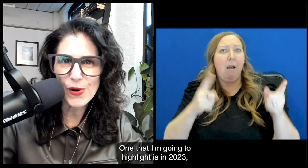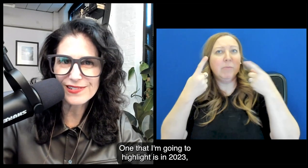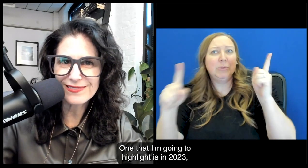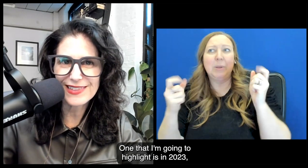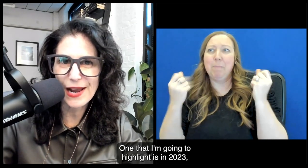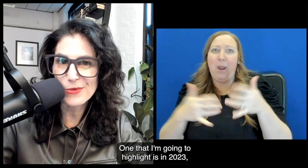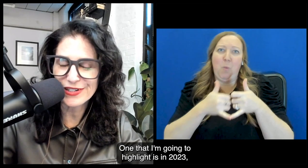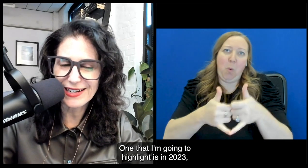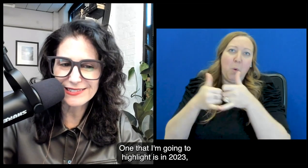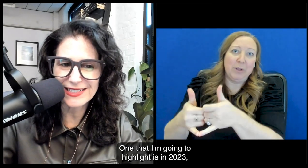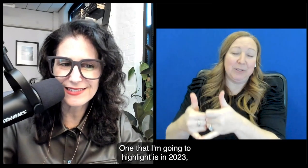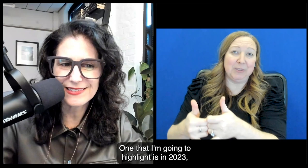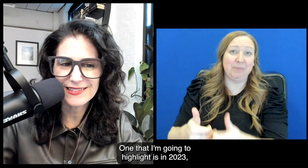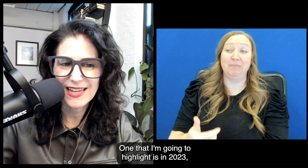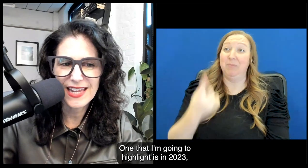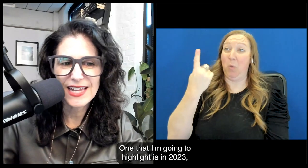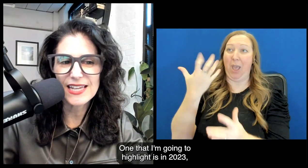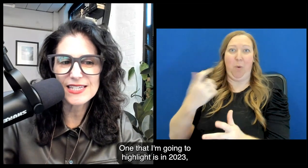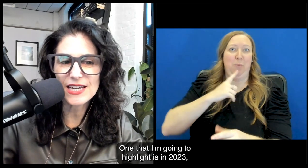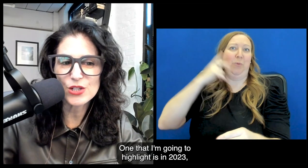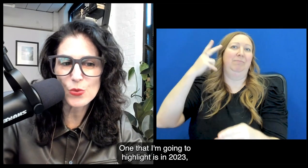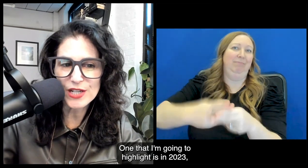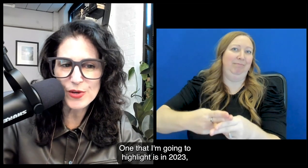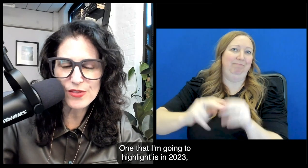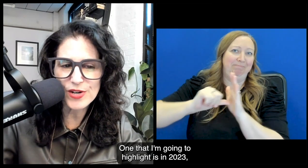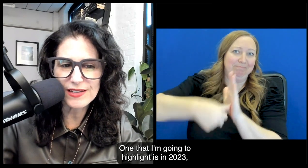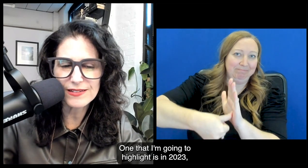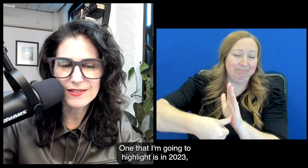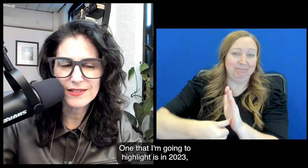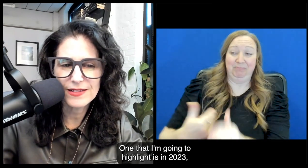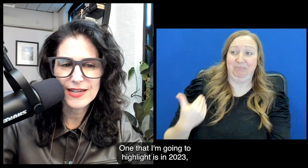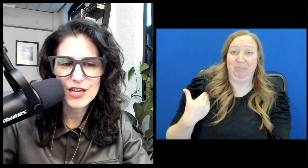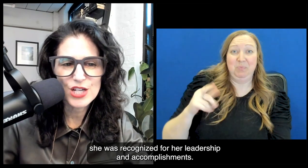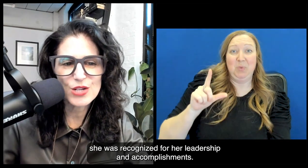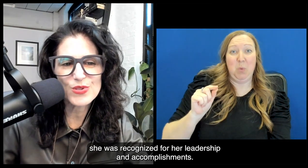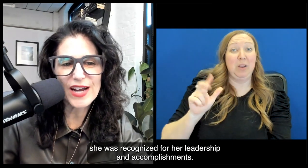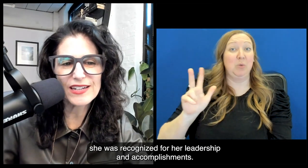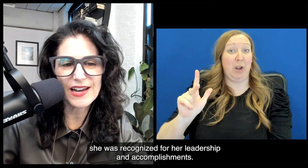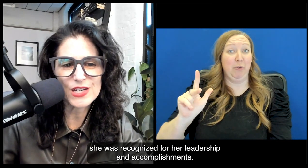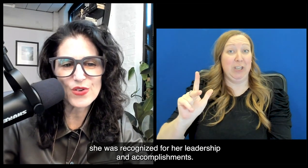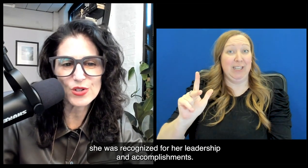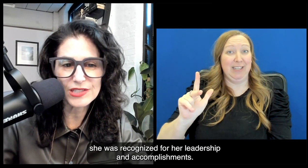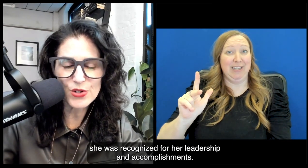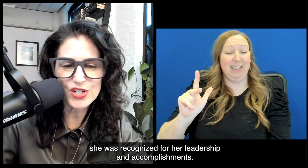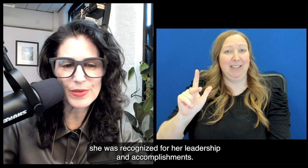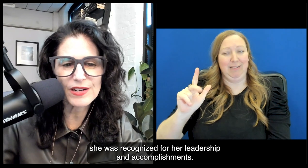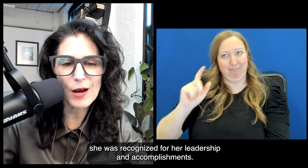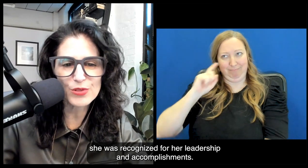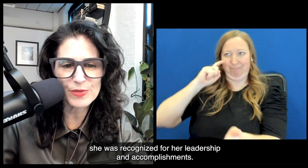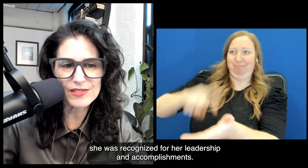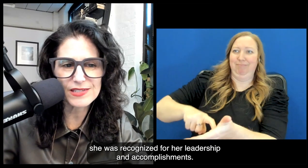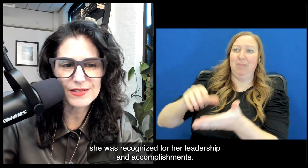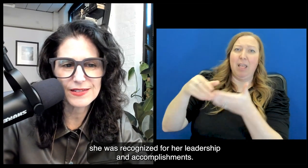One that I'm going to highlight is in 2023, she was recognized for her leadership